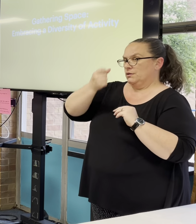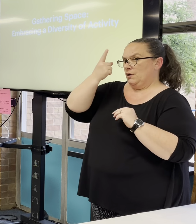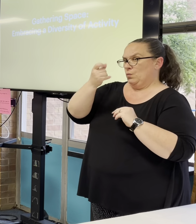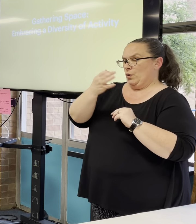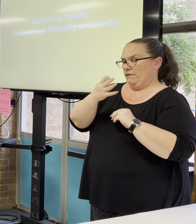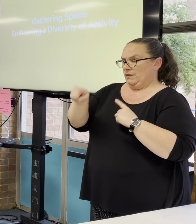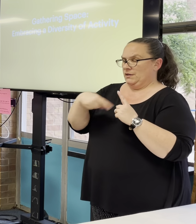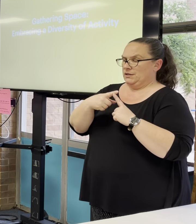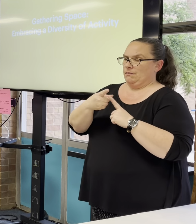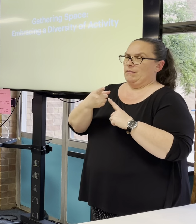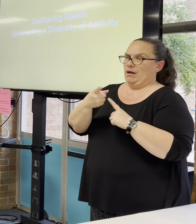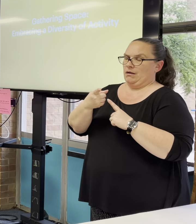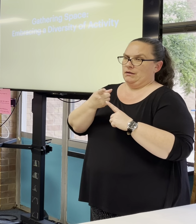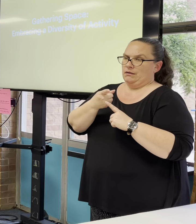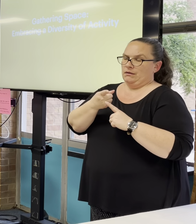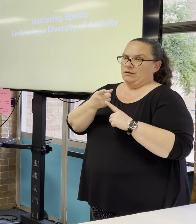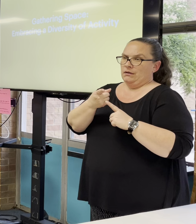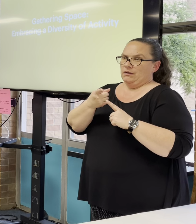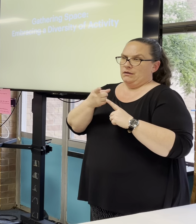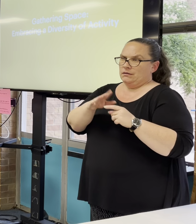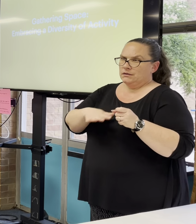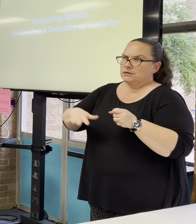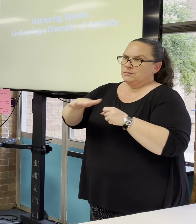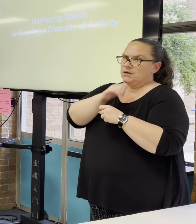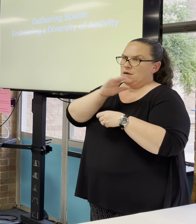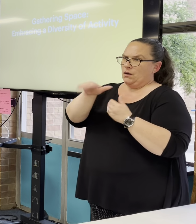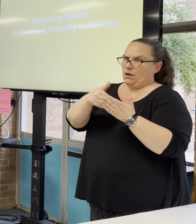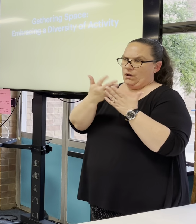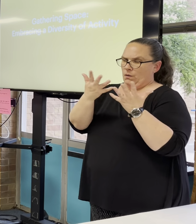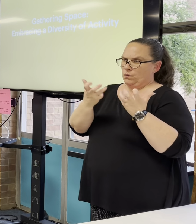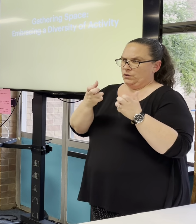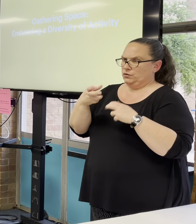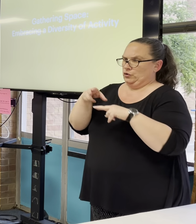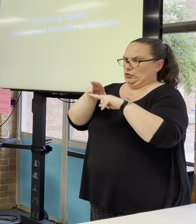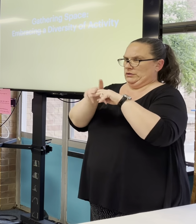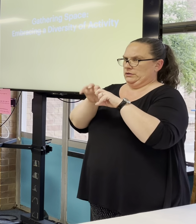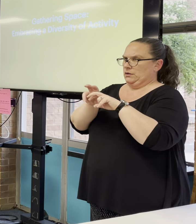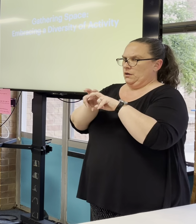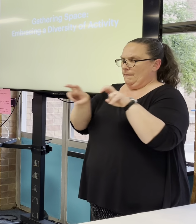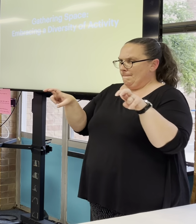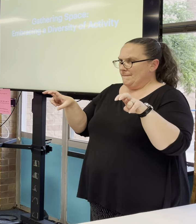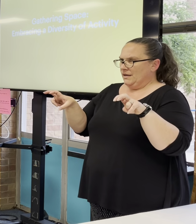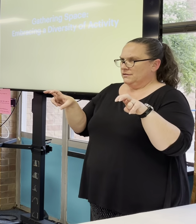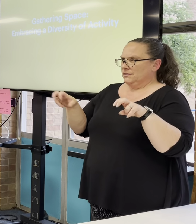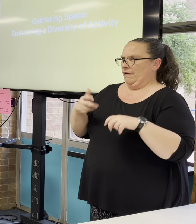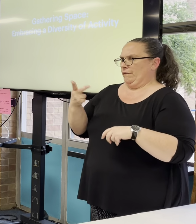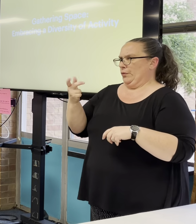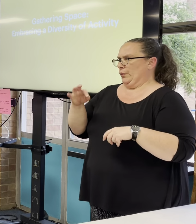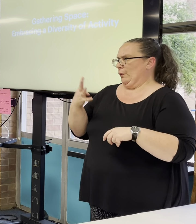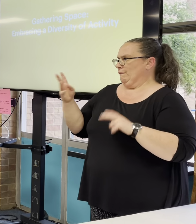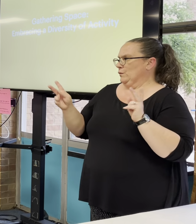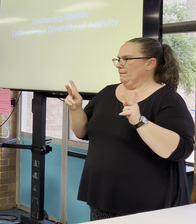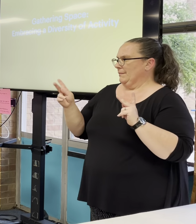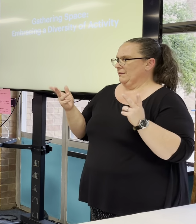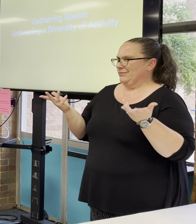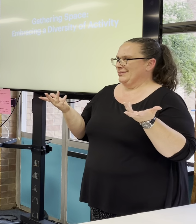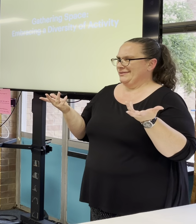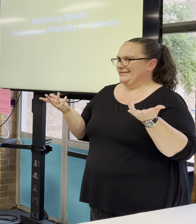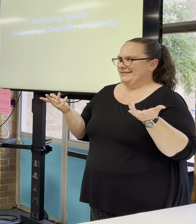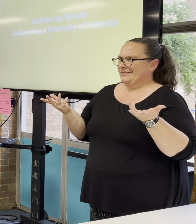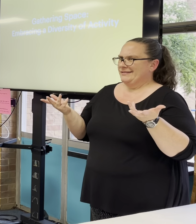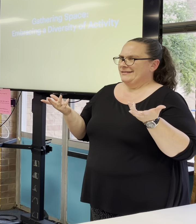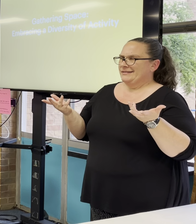about public space is not everyone wants to sit on a bench that seats 3 or 4 people. There's got